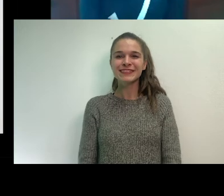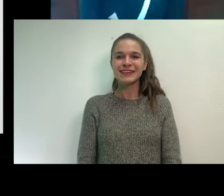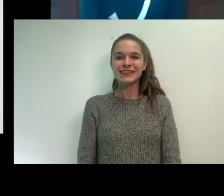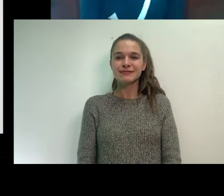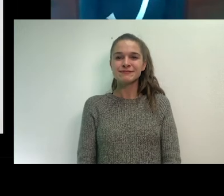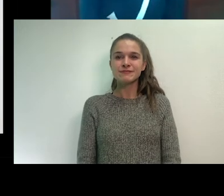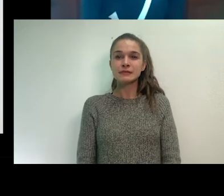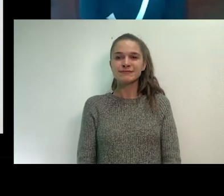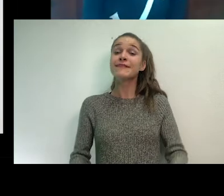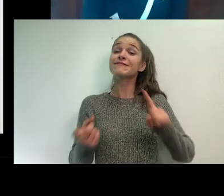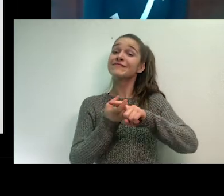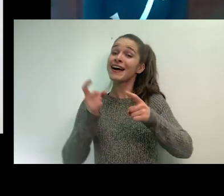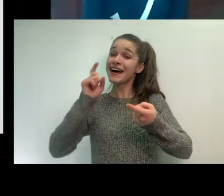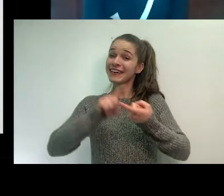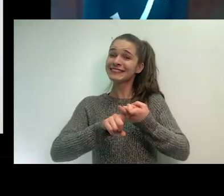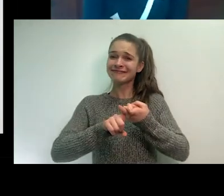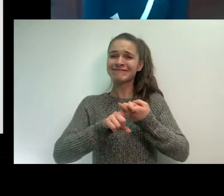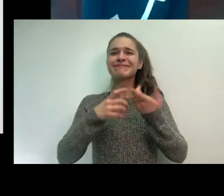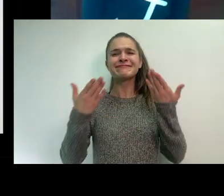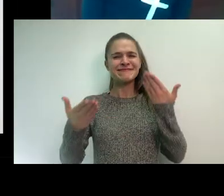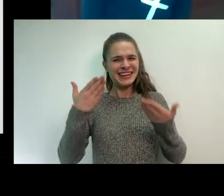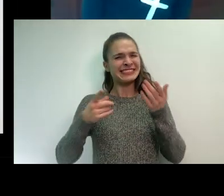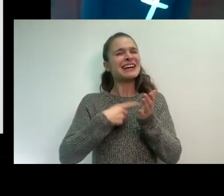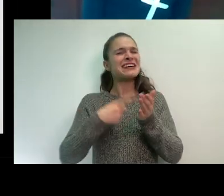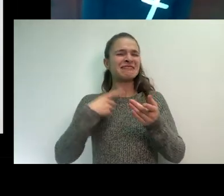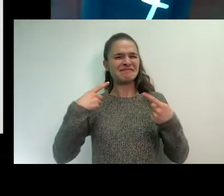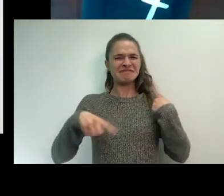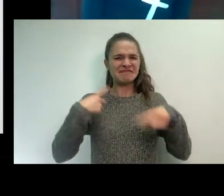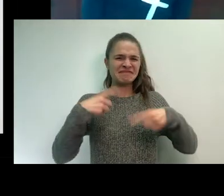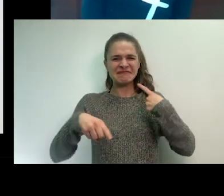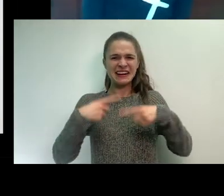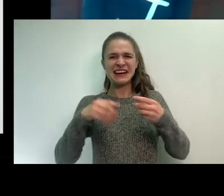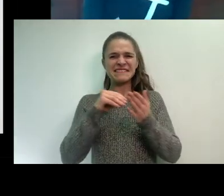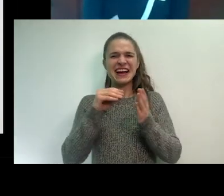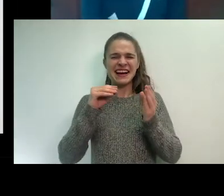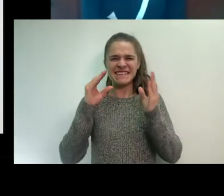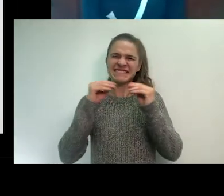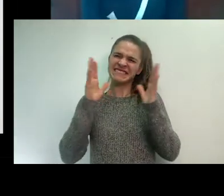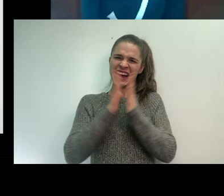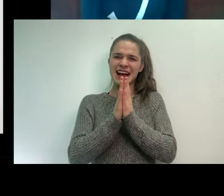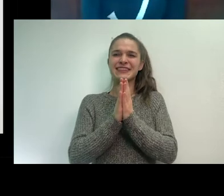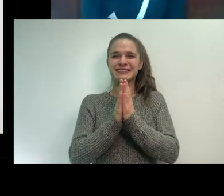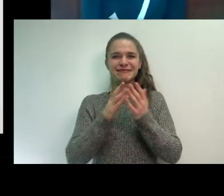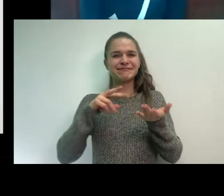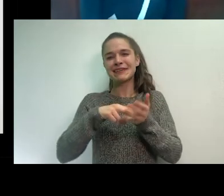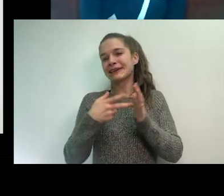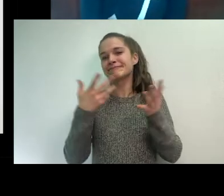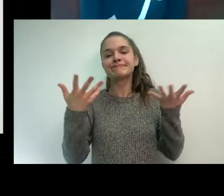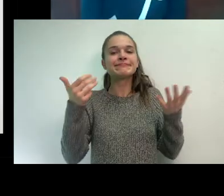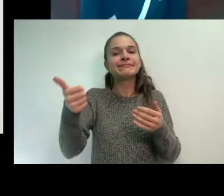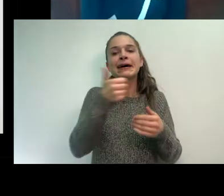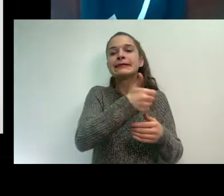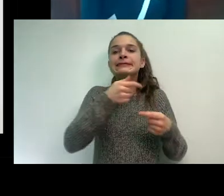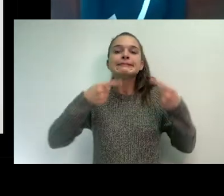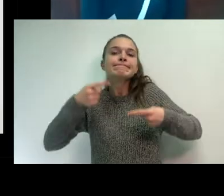Friends may quarrel. You know what a quarrel is? It's another way of saying having a fight